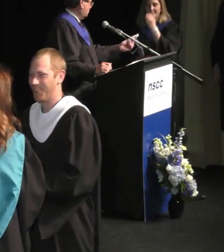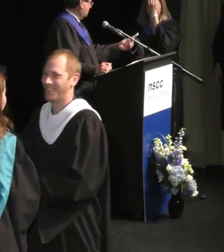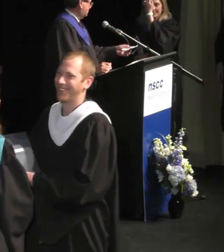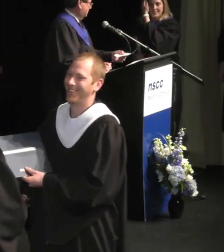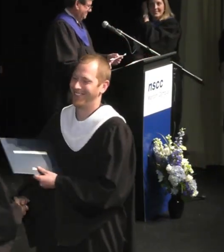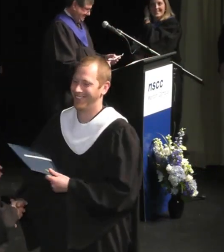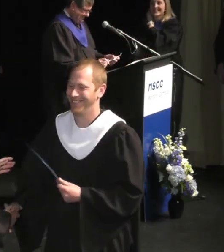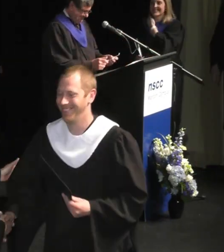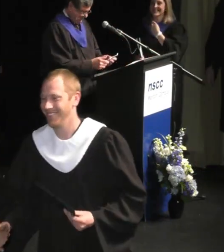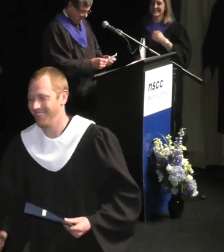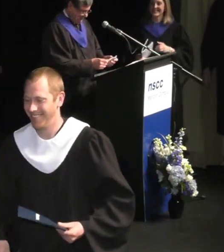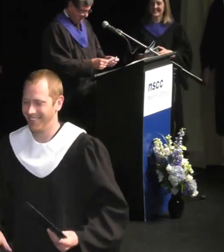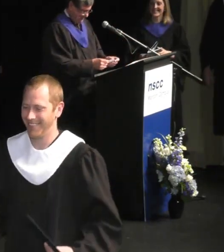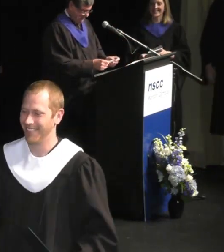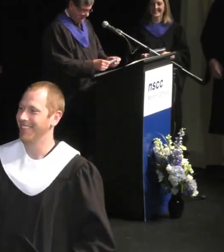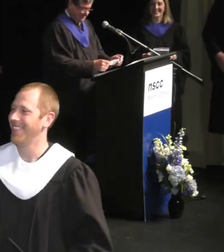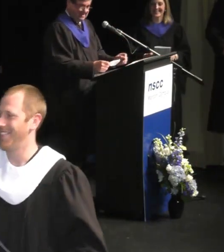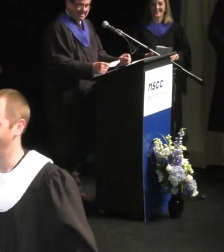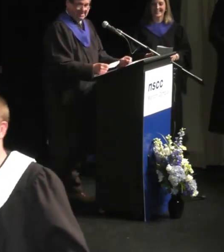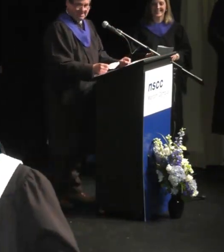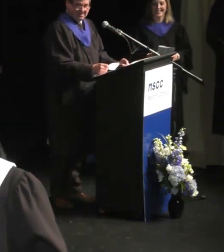Is this Walter?